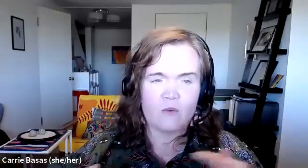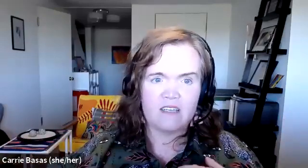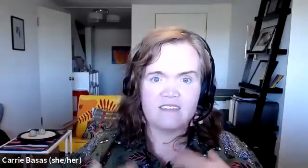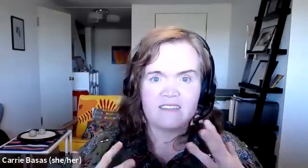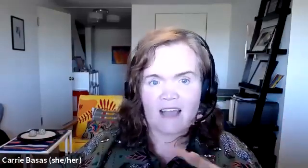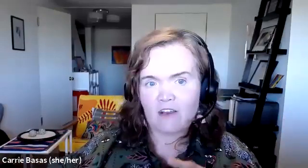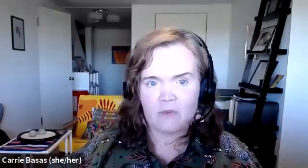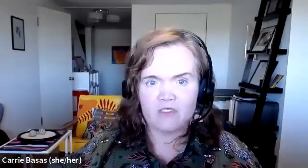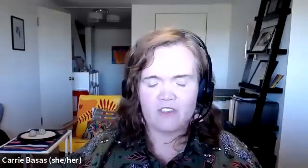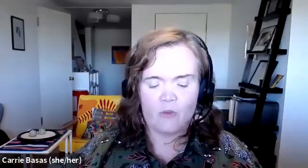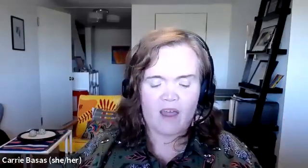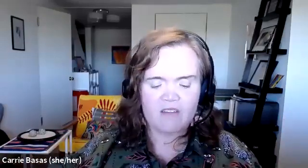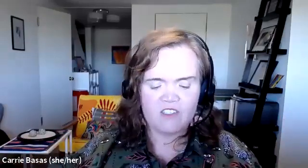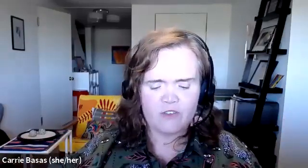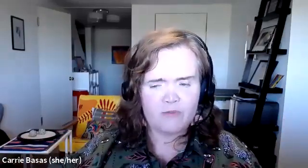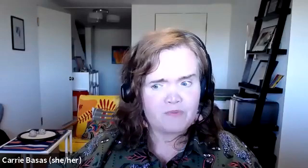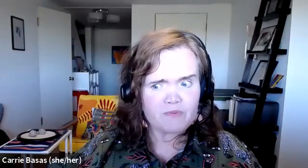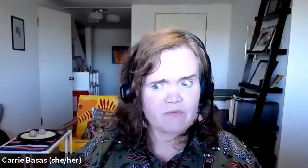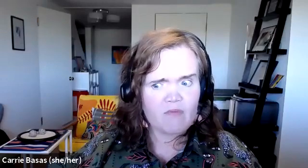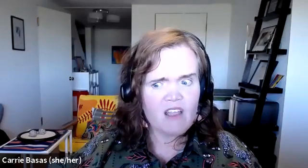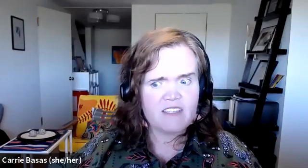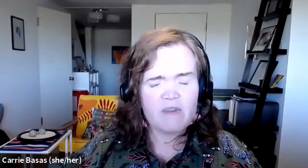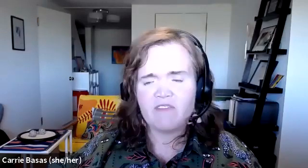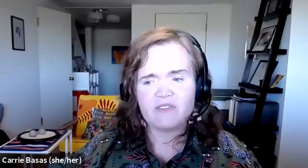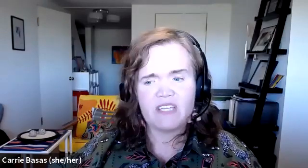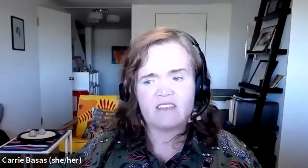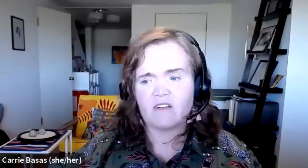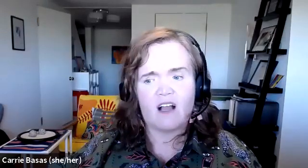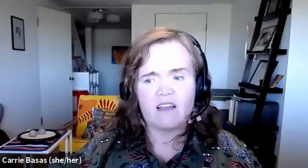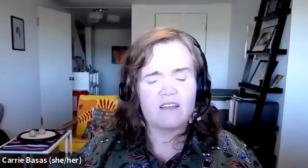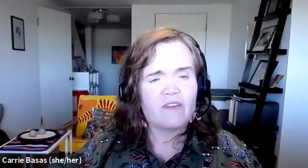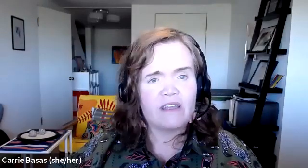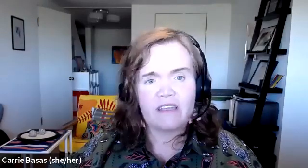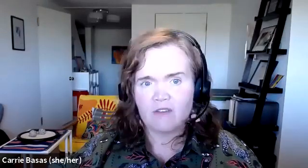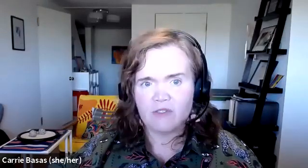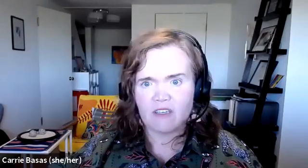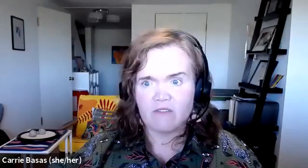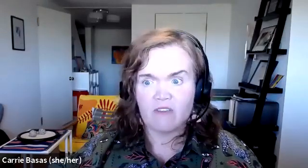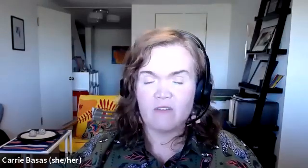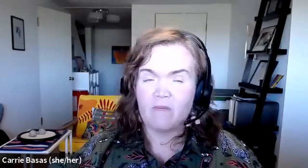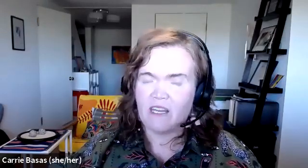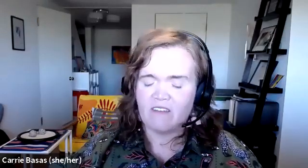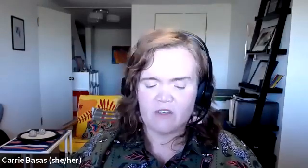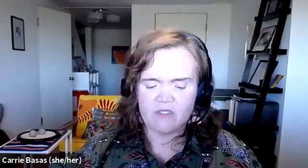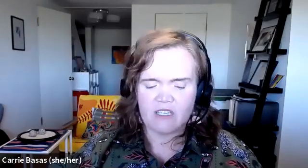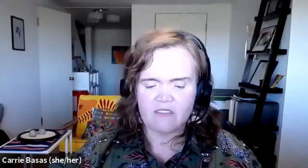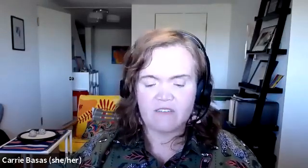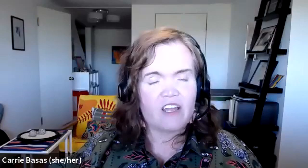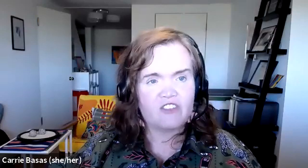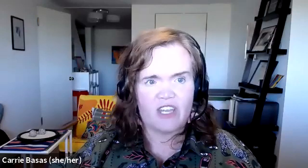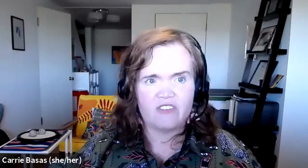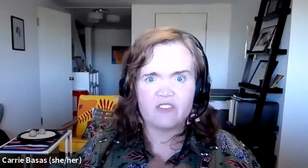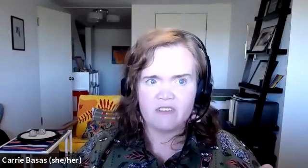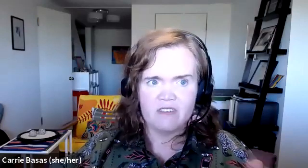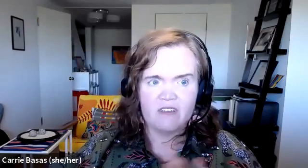is, or what is desirable to go back to. And some of those things are not very inclusive, and many of those things have